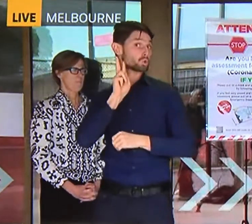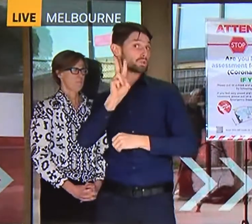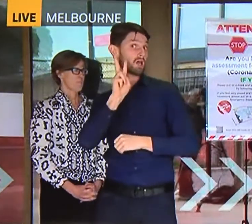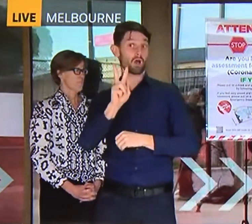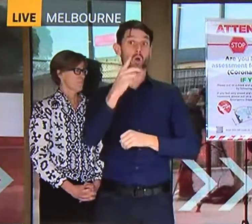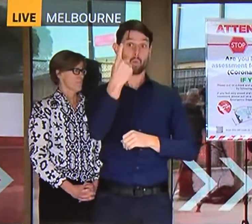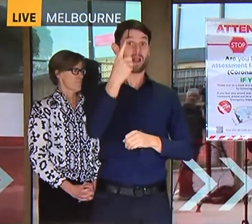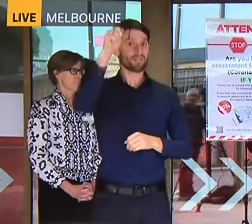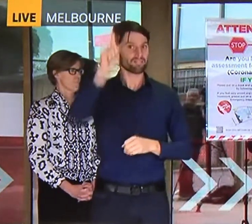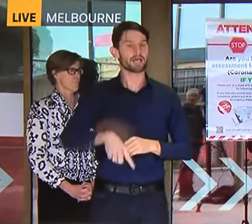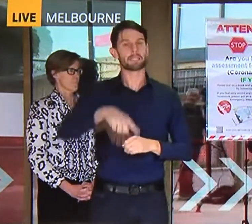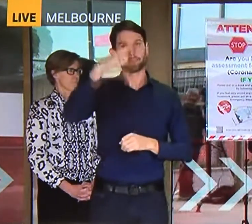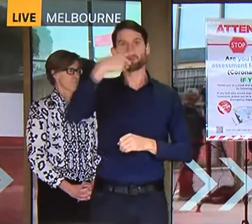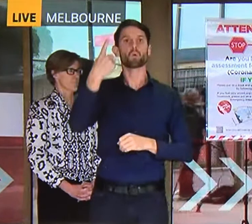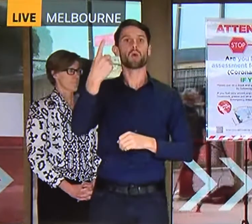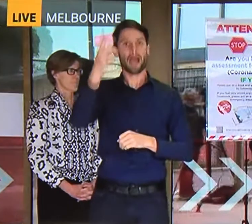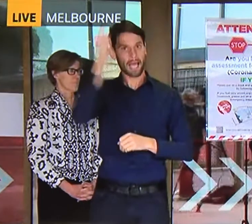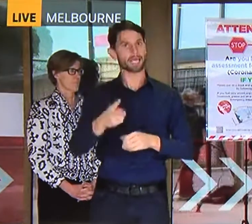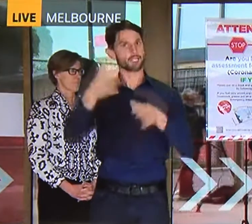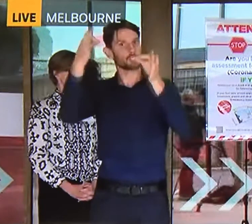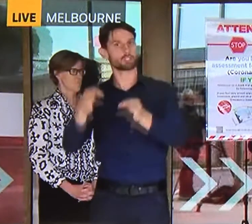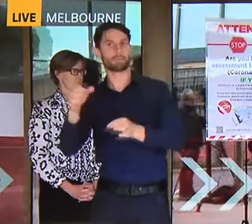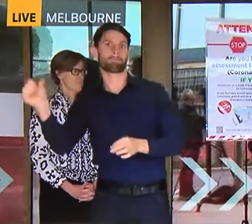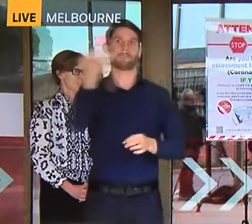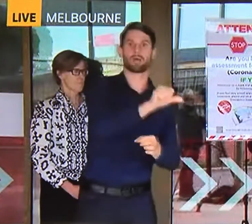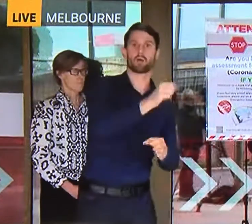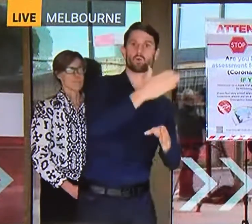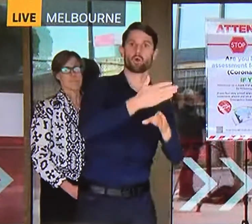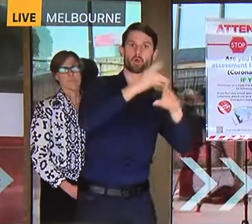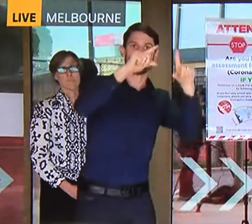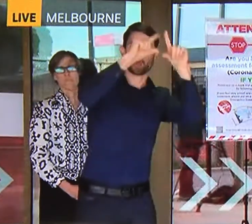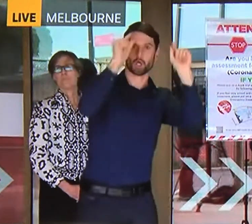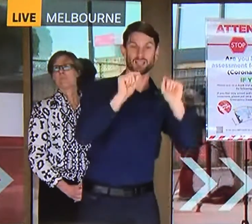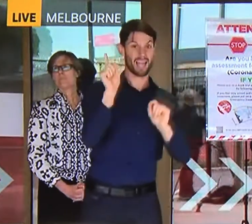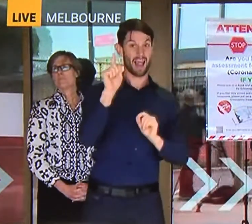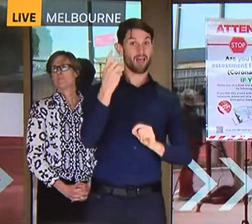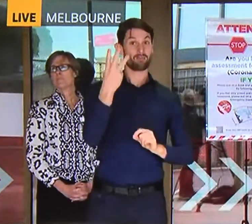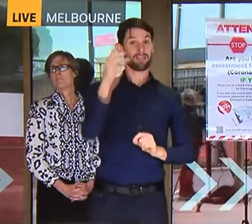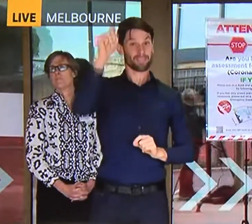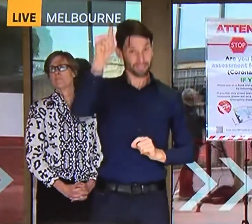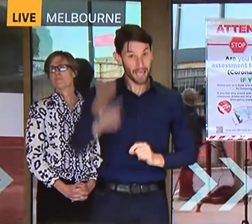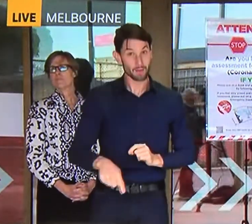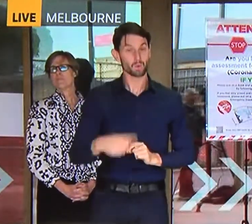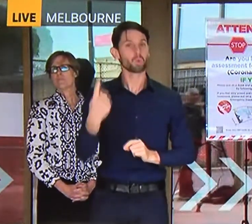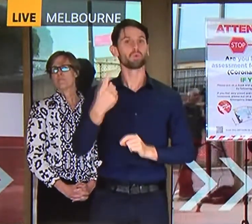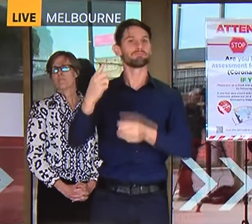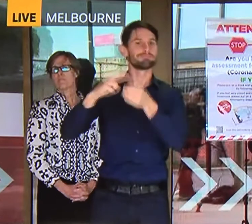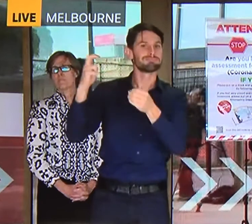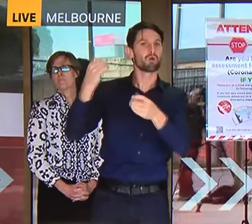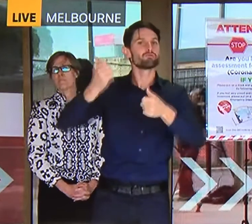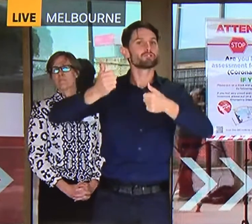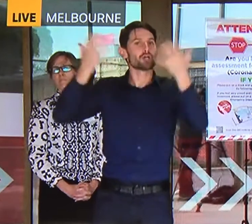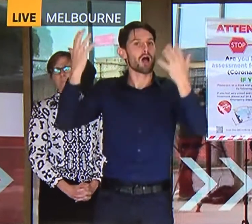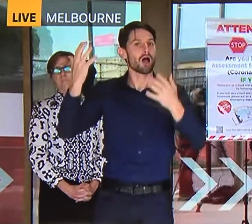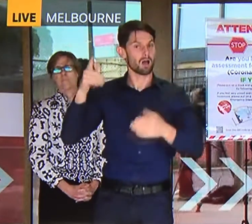and Midwifery Officer had. Today she's just advised me that 3,000 nurses have volunteered and are in the process